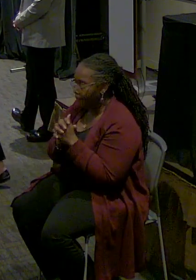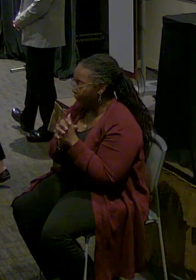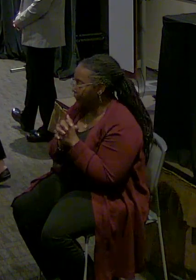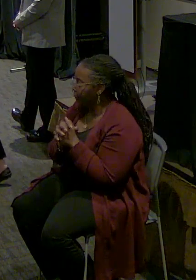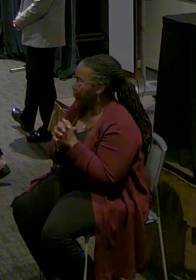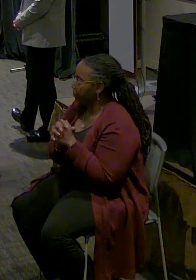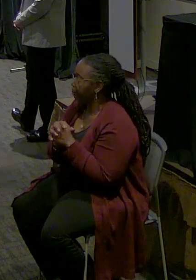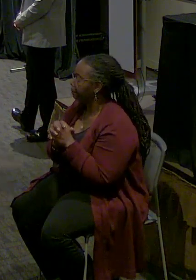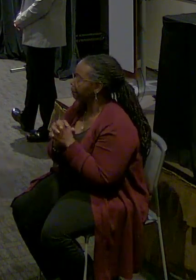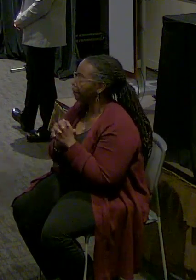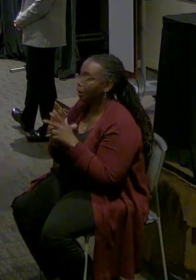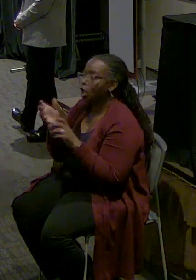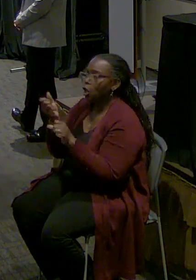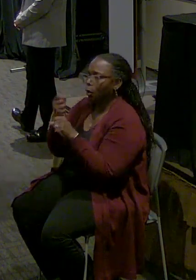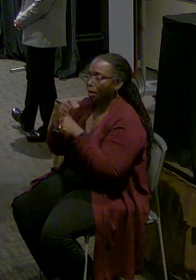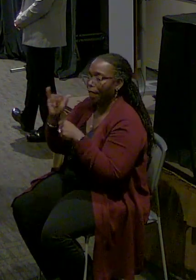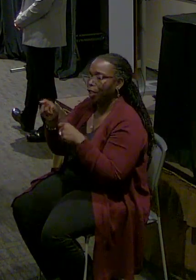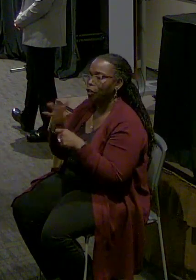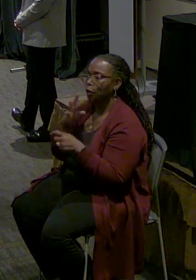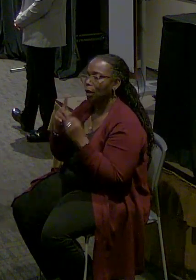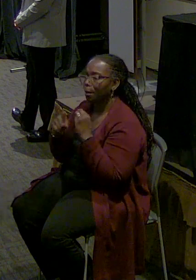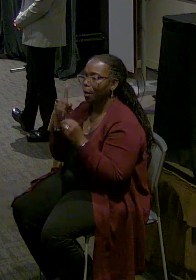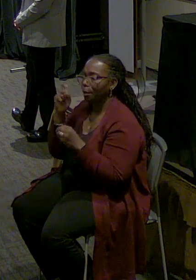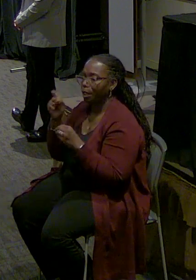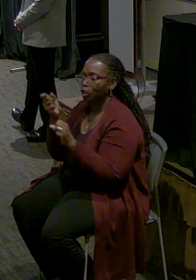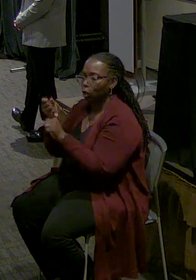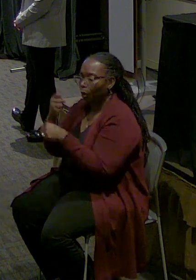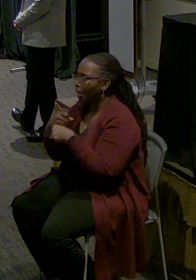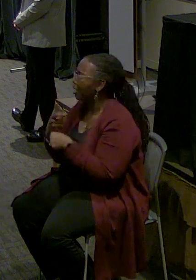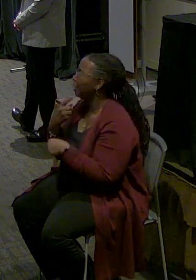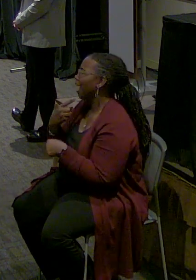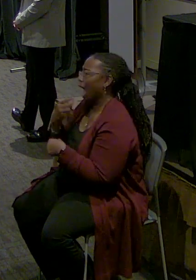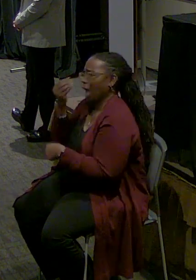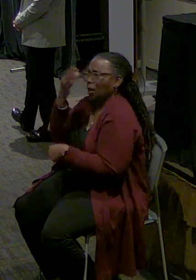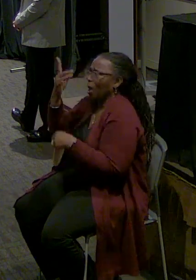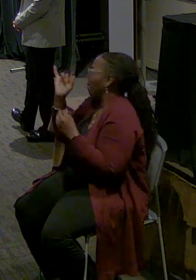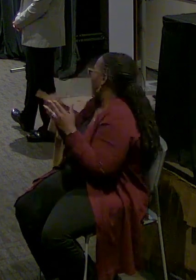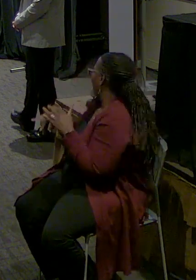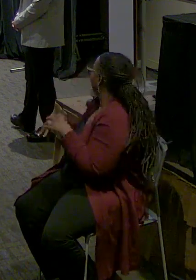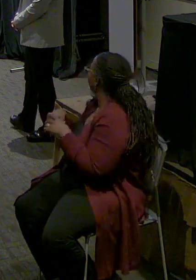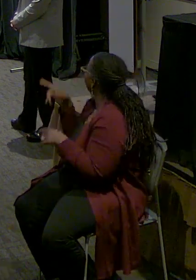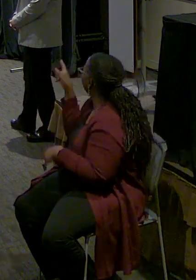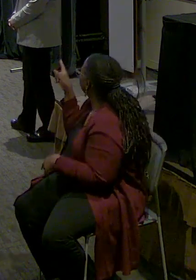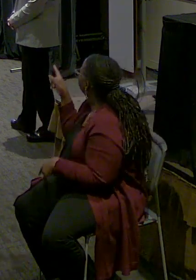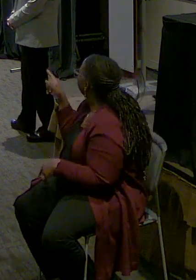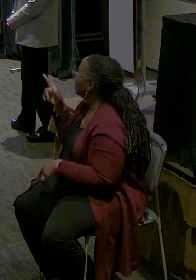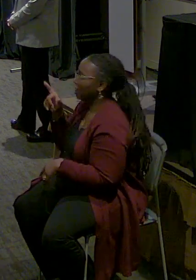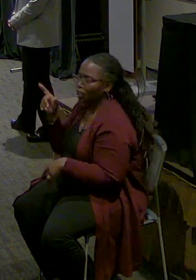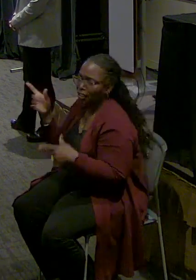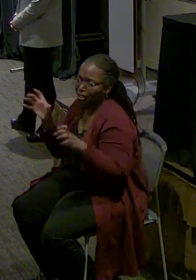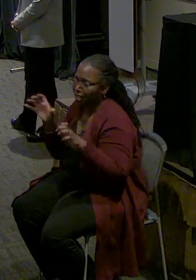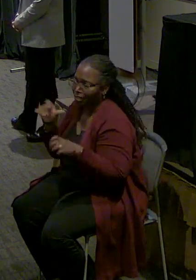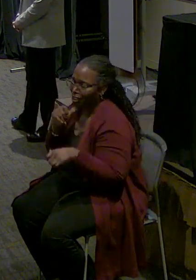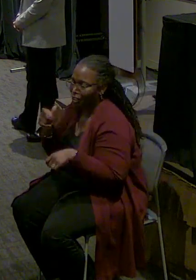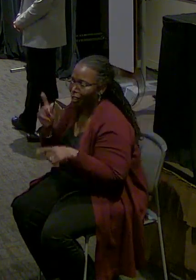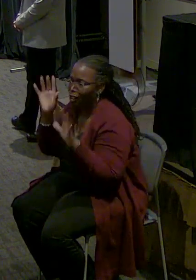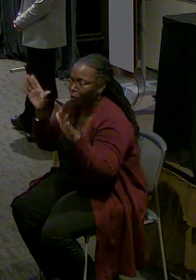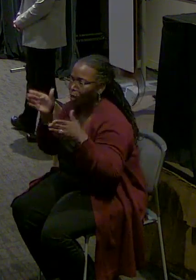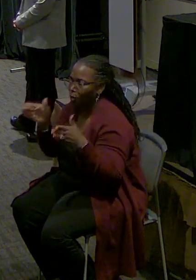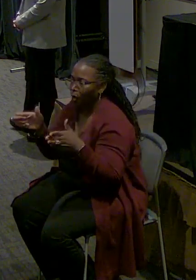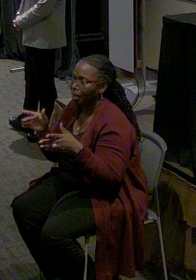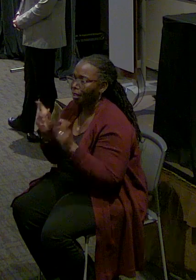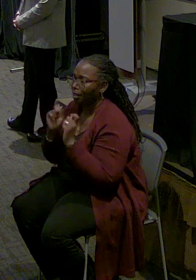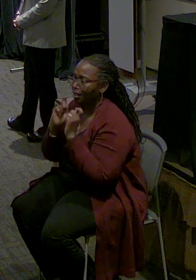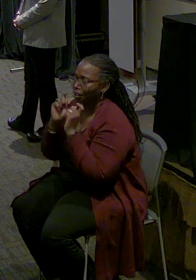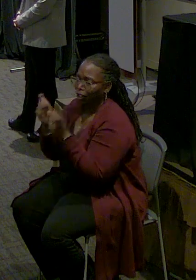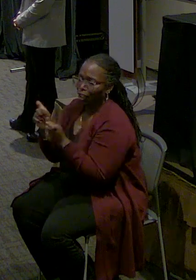And then Misty created this one. I said, you should talk about it because you created it. She said, I don't care about that. And she doesn't. And that's a wonderful way that she gives